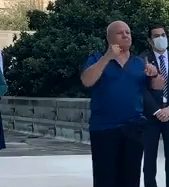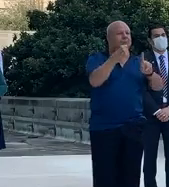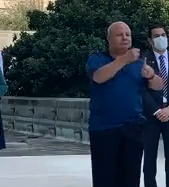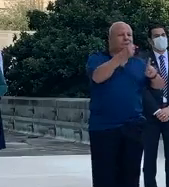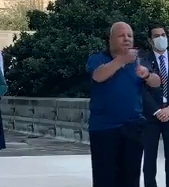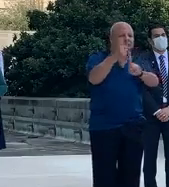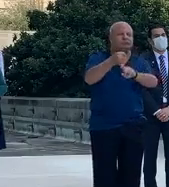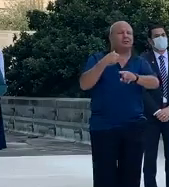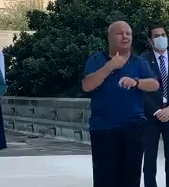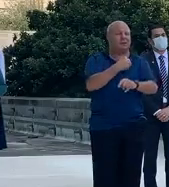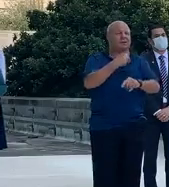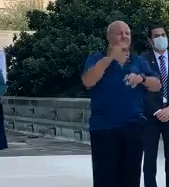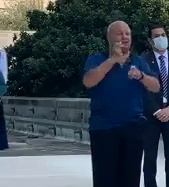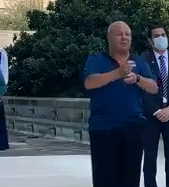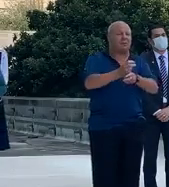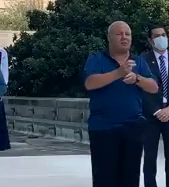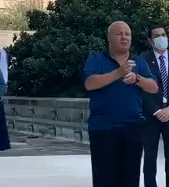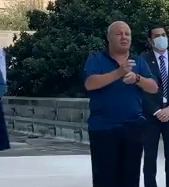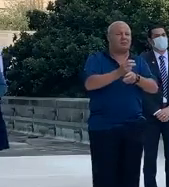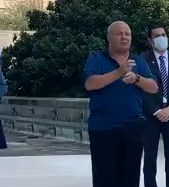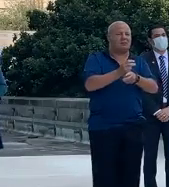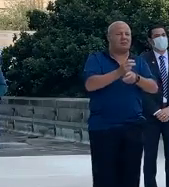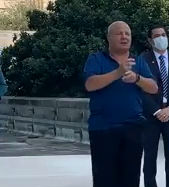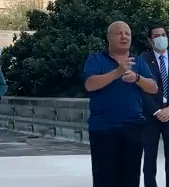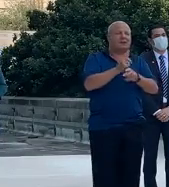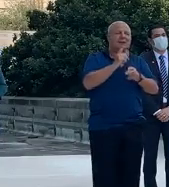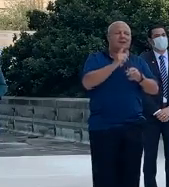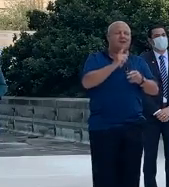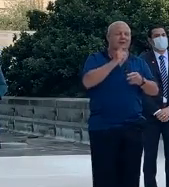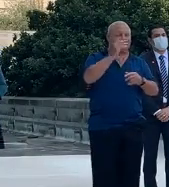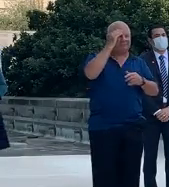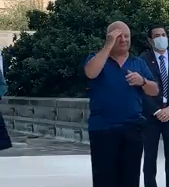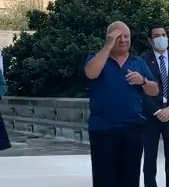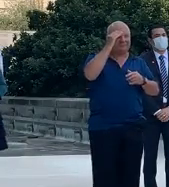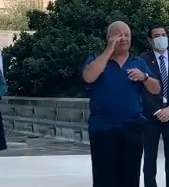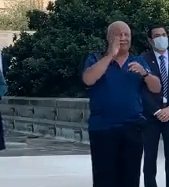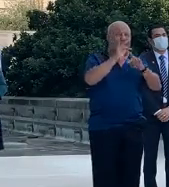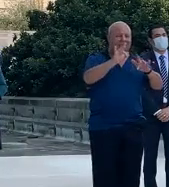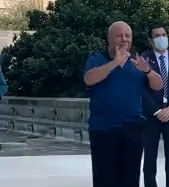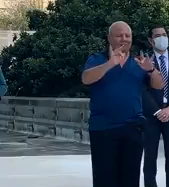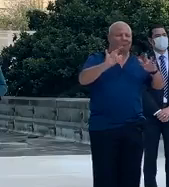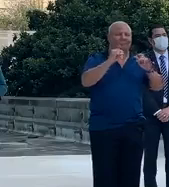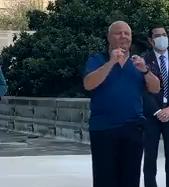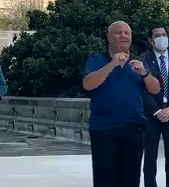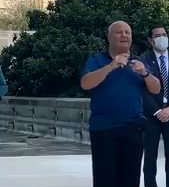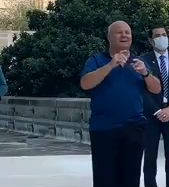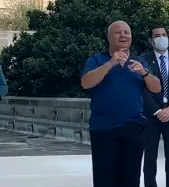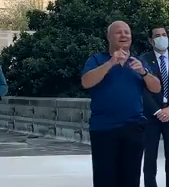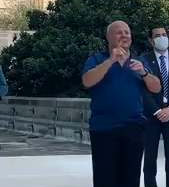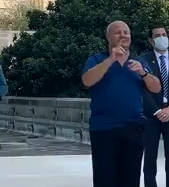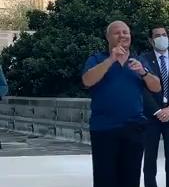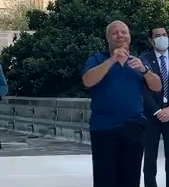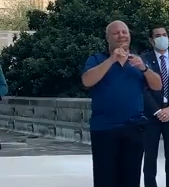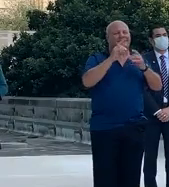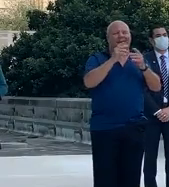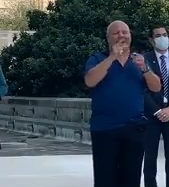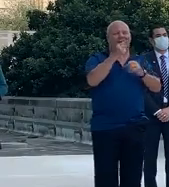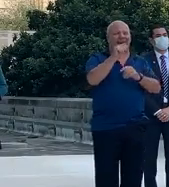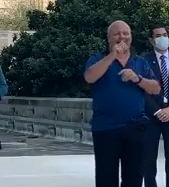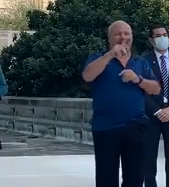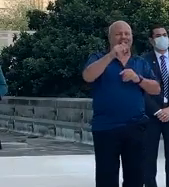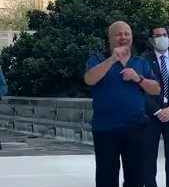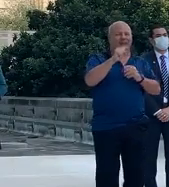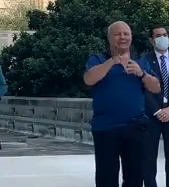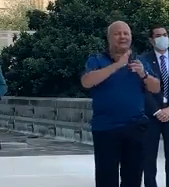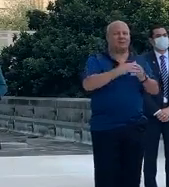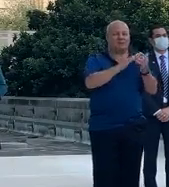particularly acknowledging the disparity gaps that exist in our community. and it has hit front and center